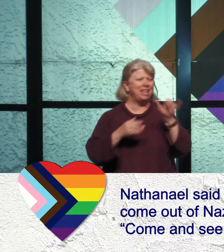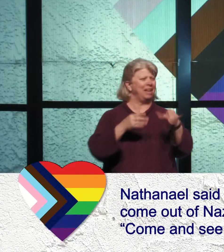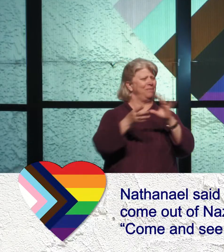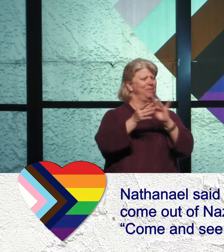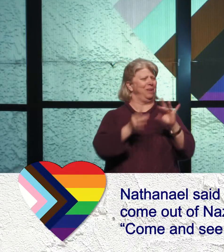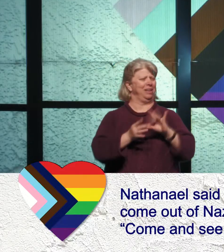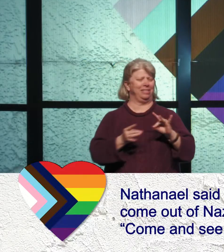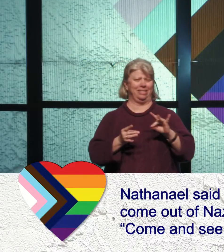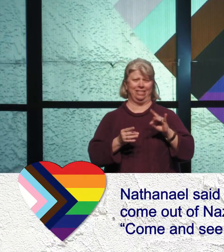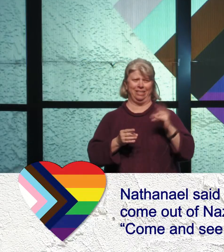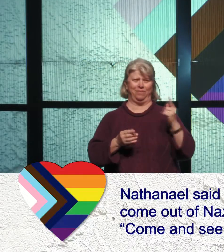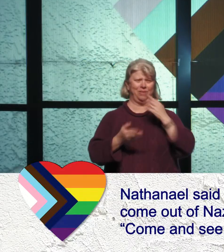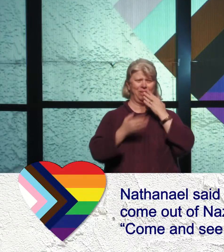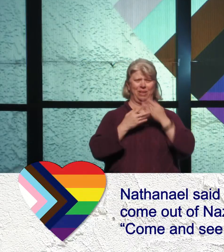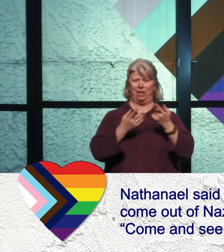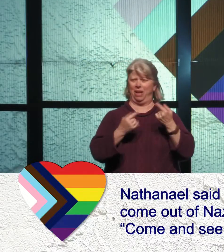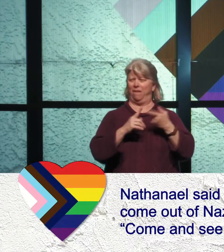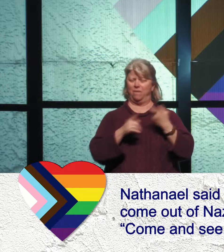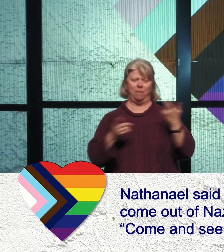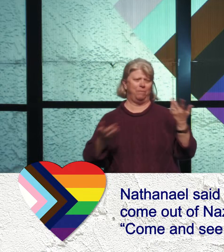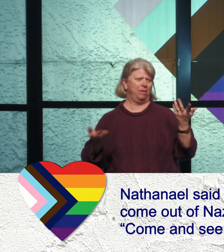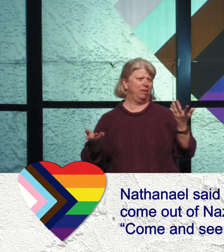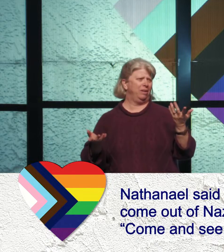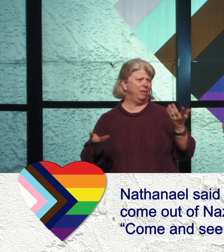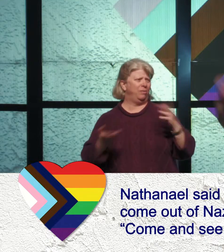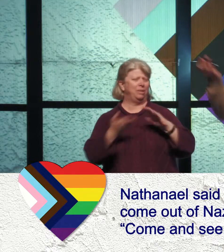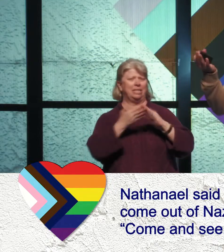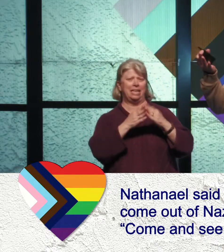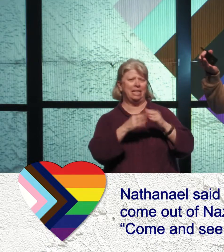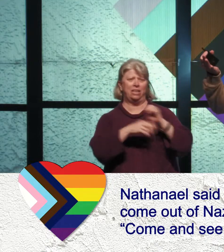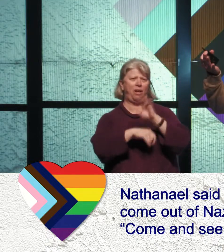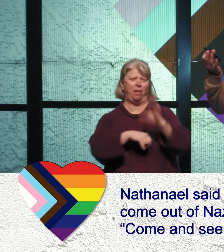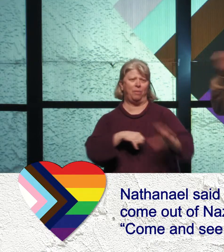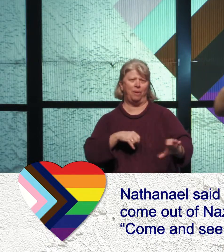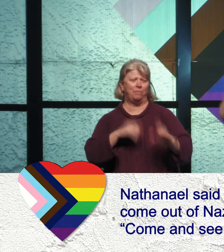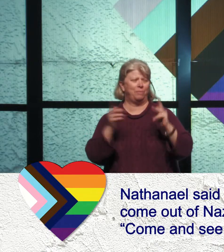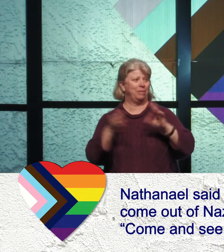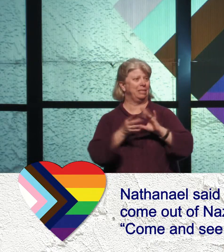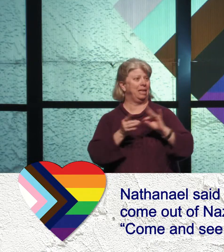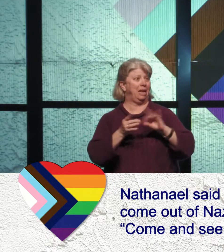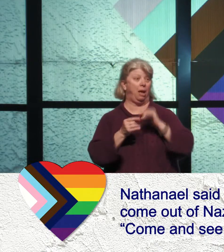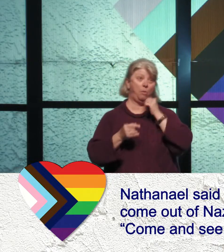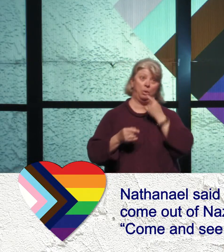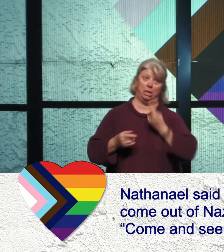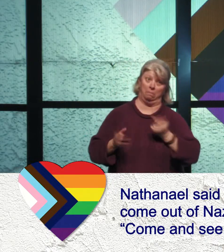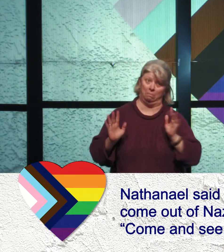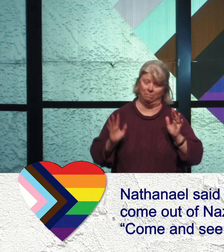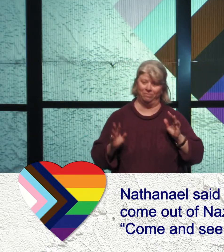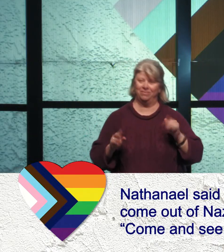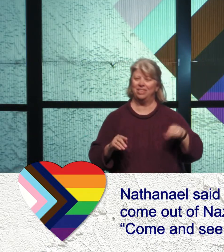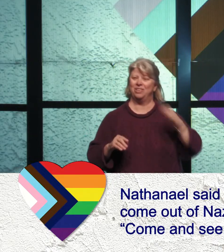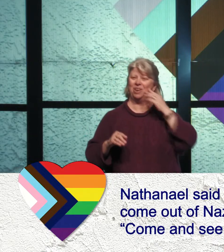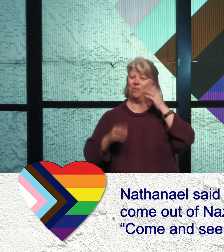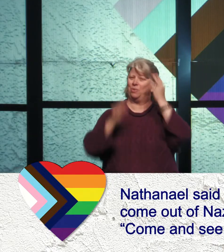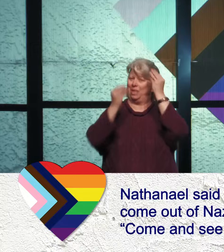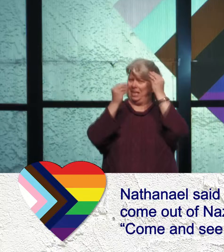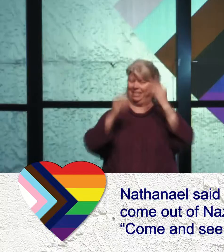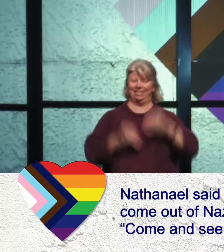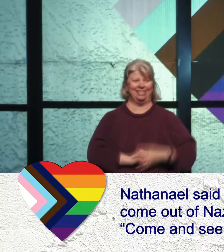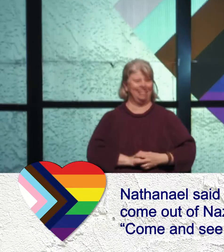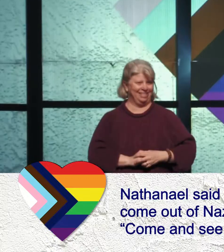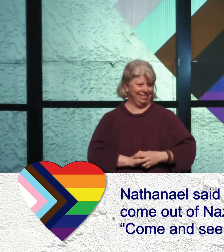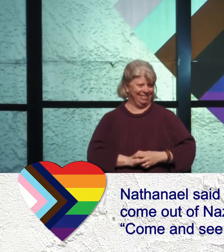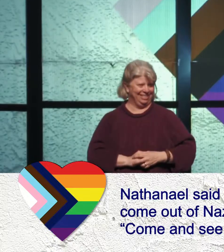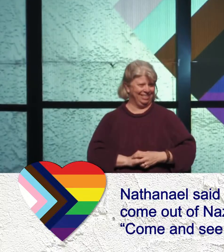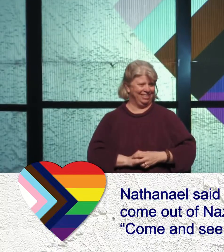right? Like, can anything good come from what city in Colorado do people say? I'm not going to say it, but you're thinking it. I don't know what it